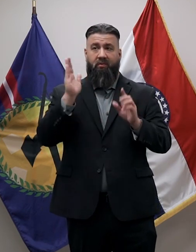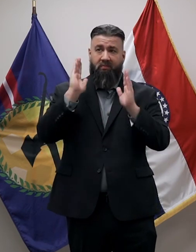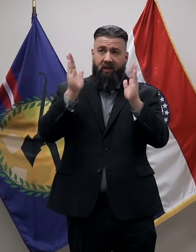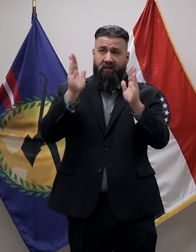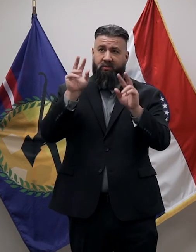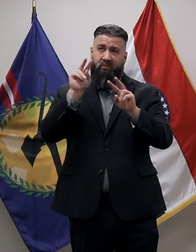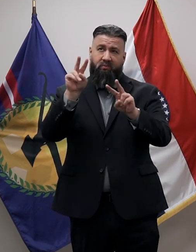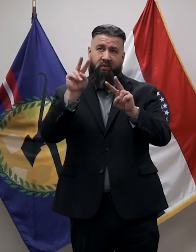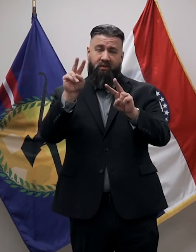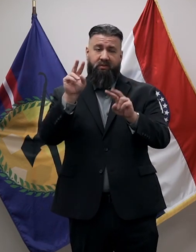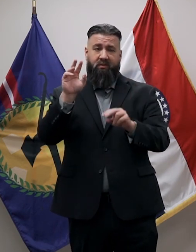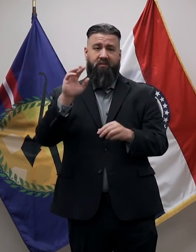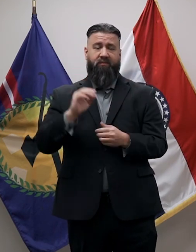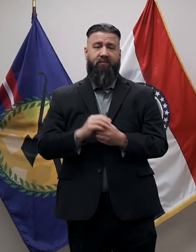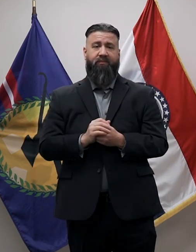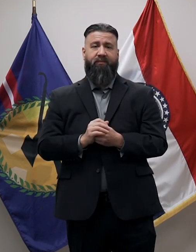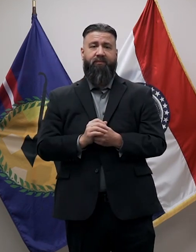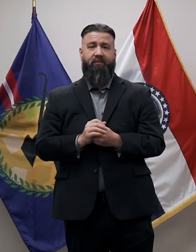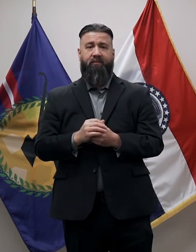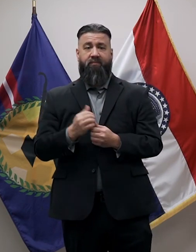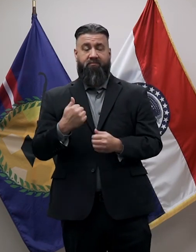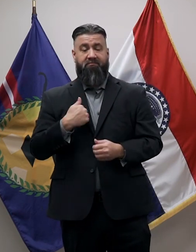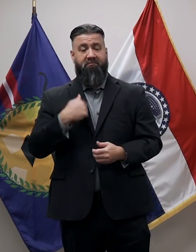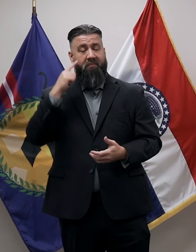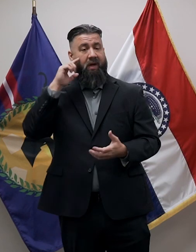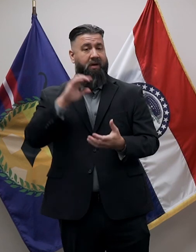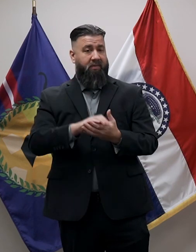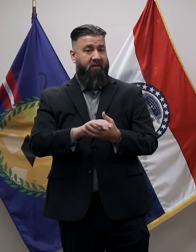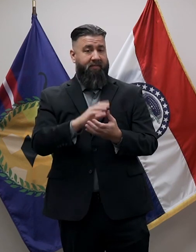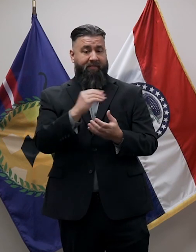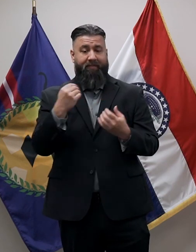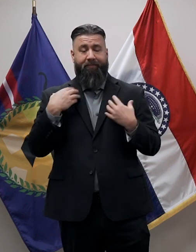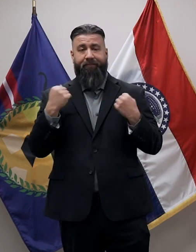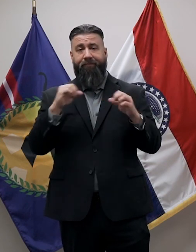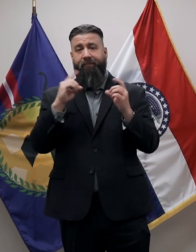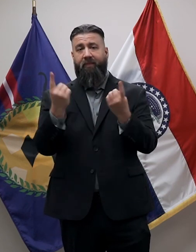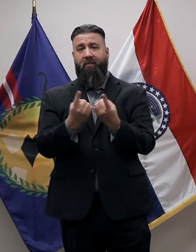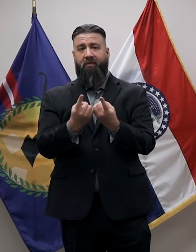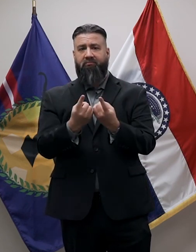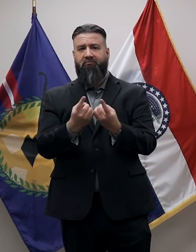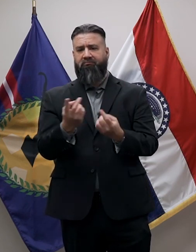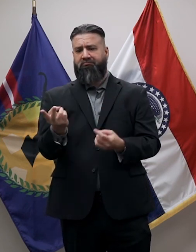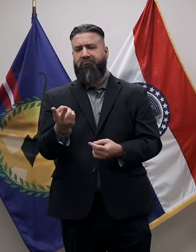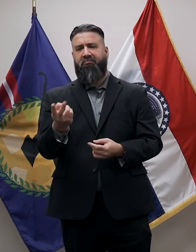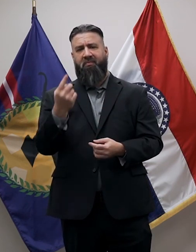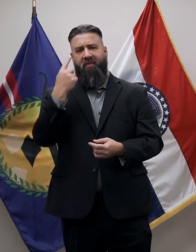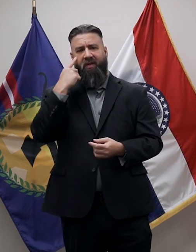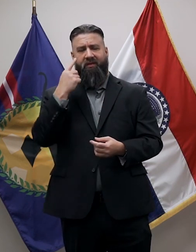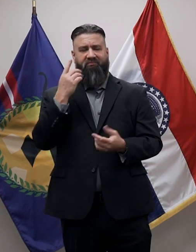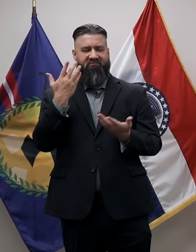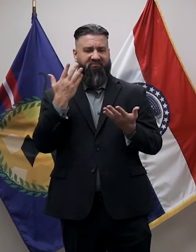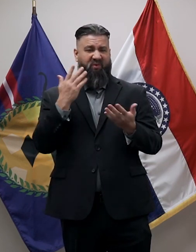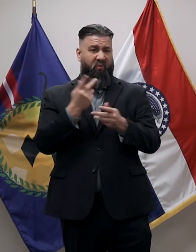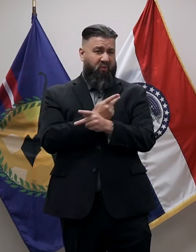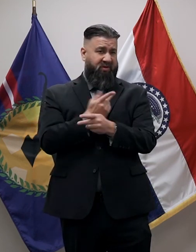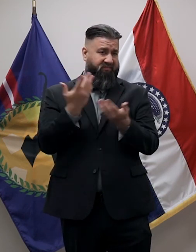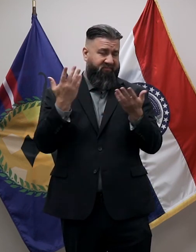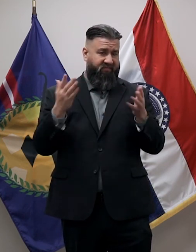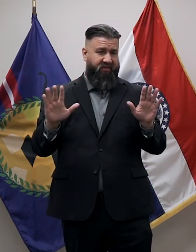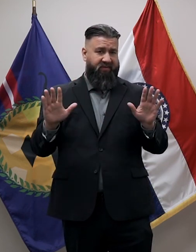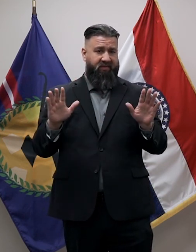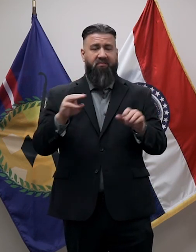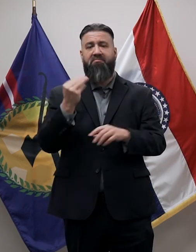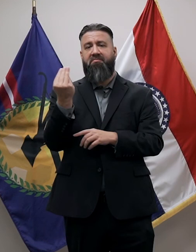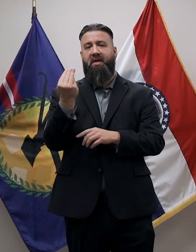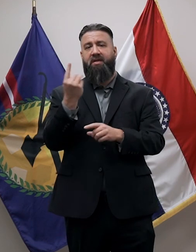watch. I believe, and our health department believes, that we are past the worst of this, and Monday is the right time to move from a